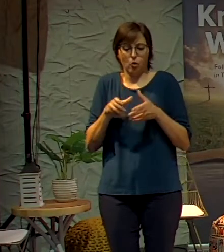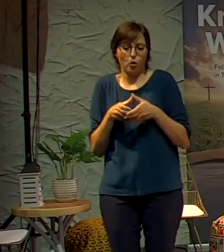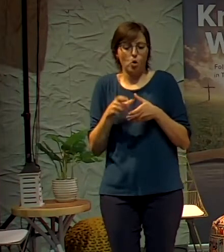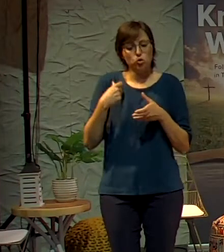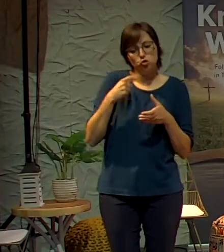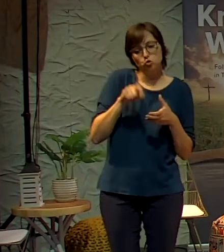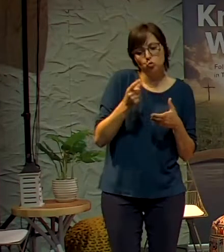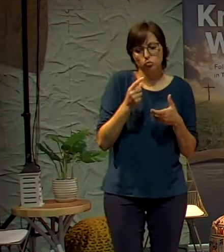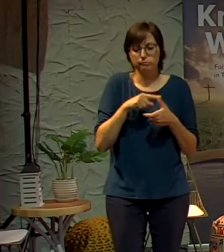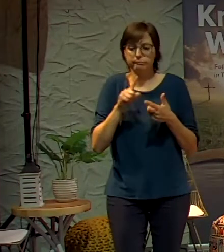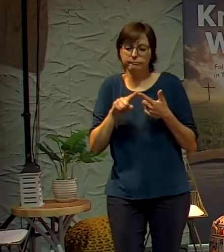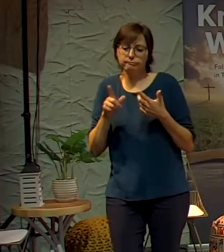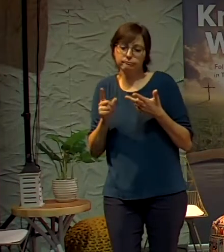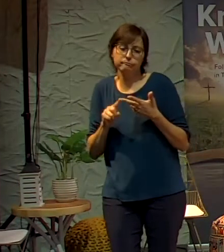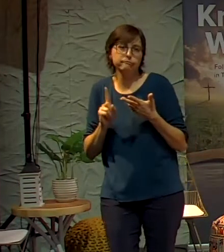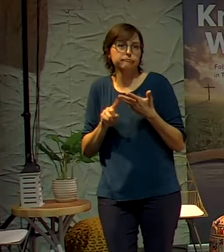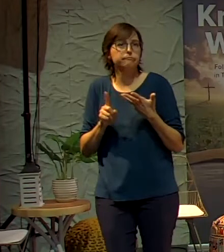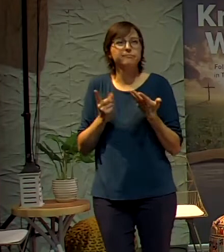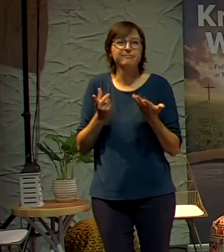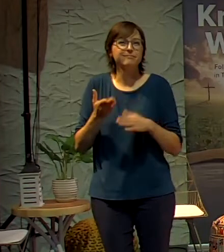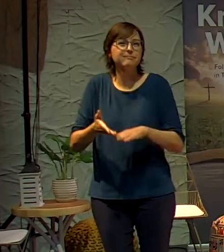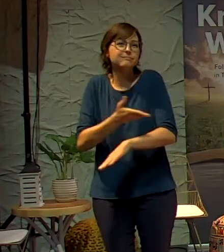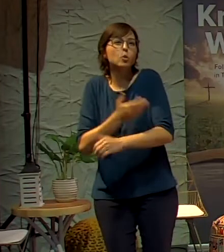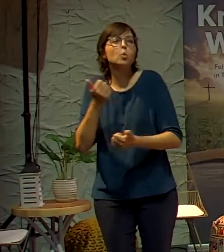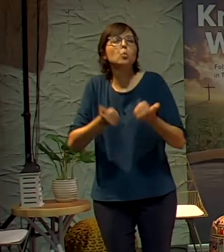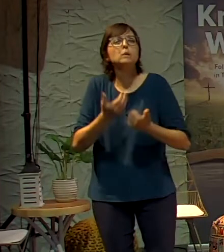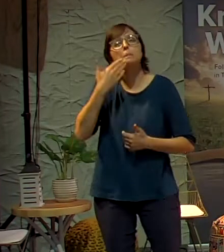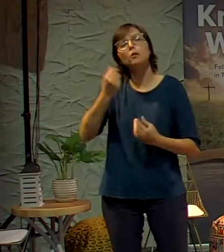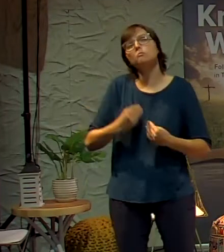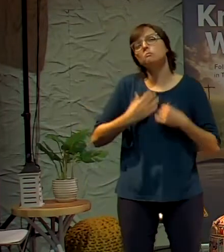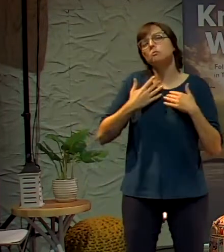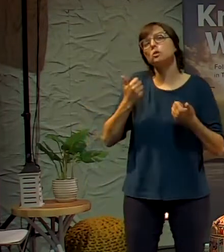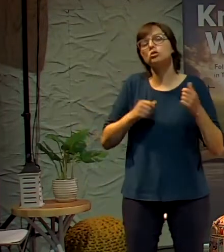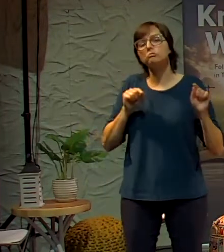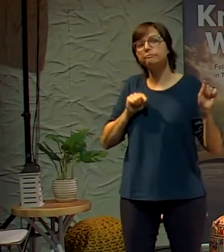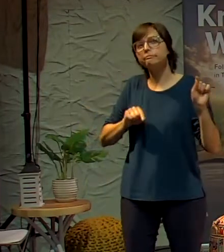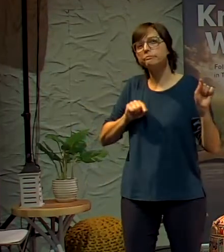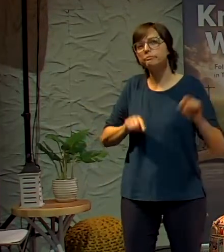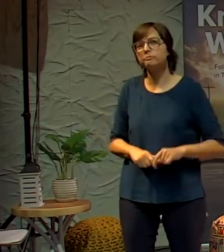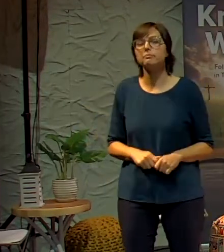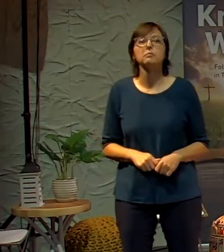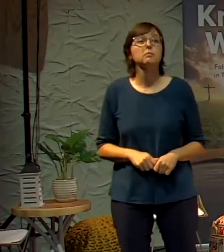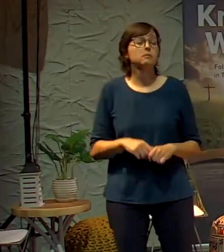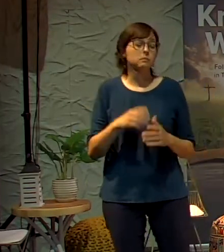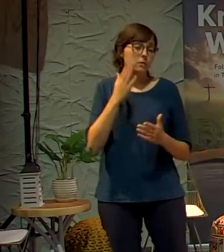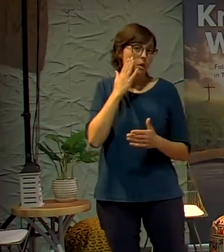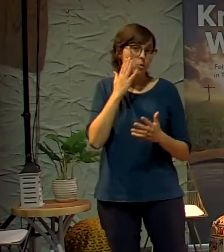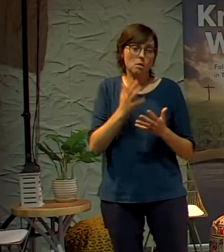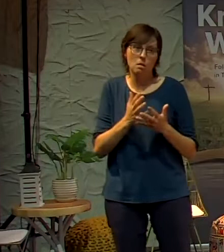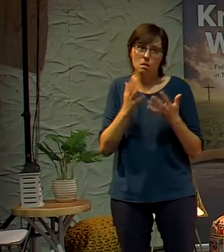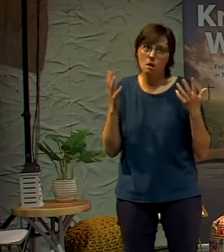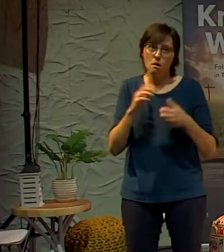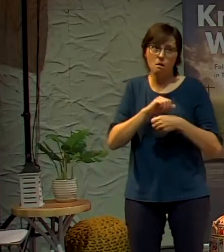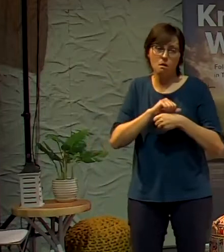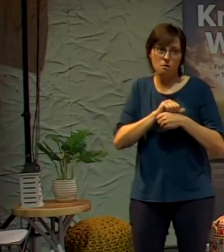and that better? What would be more inspiring to you? And what happens is, especially during COVID, there was a lot of navel gazing